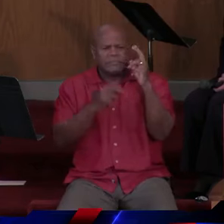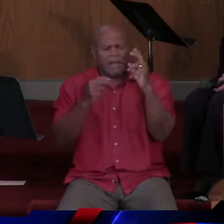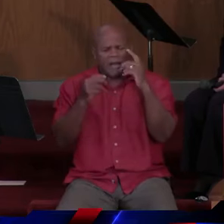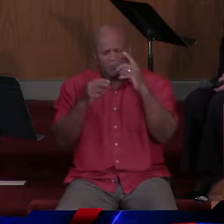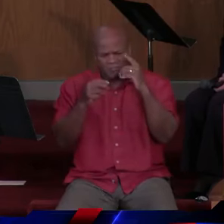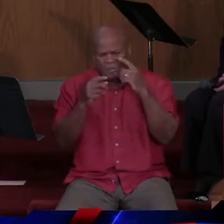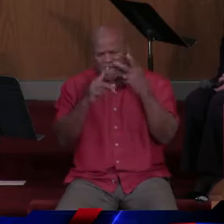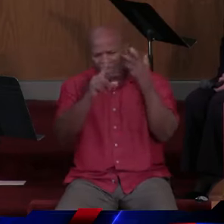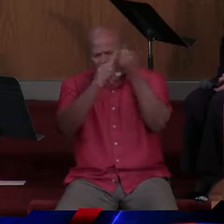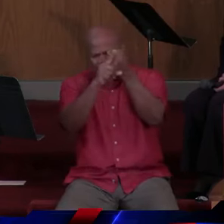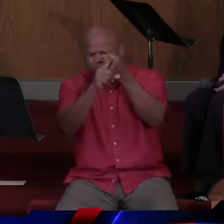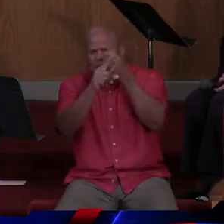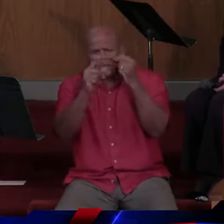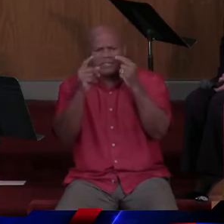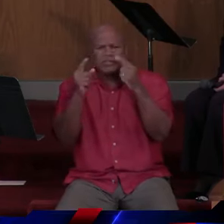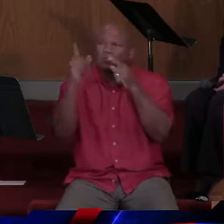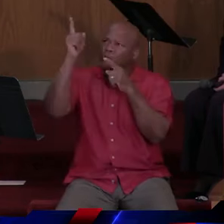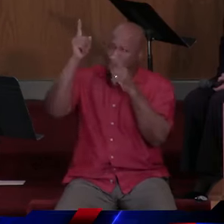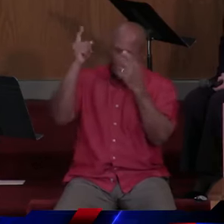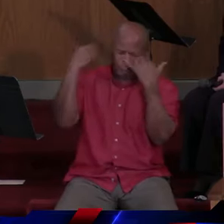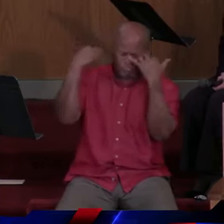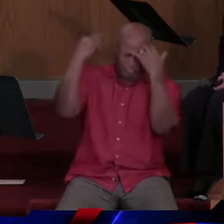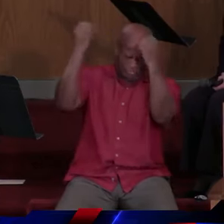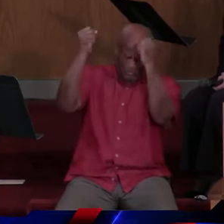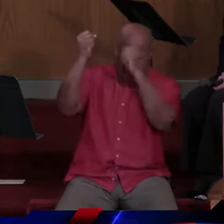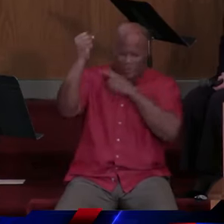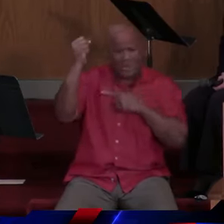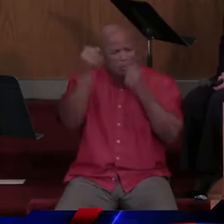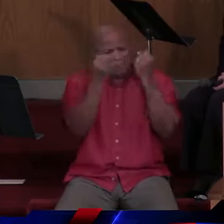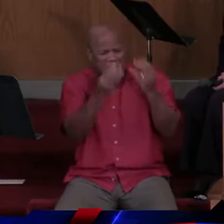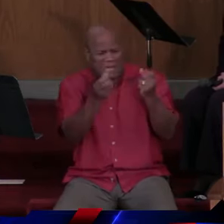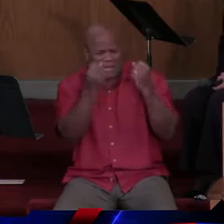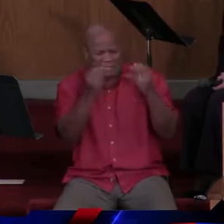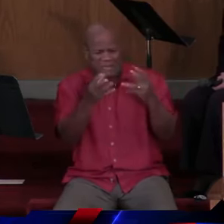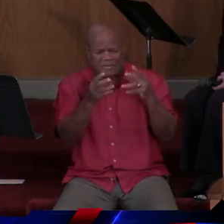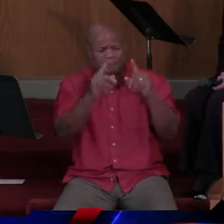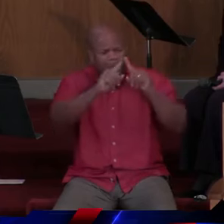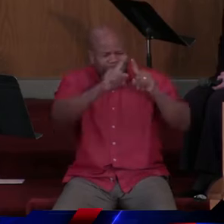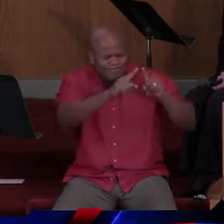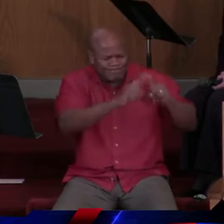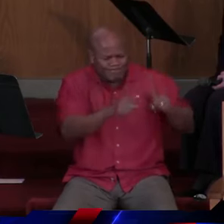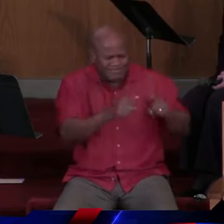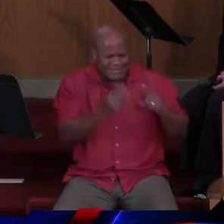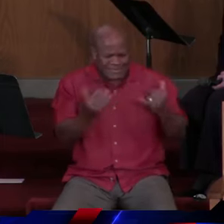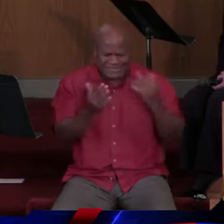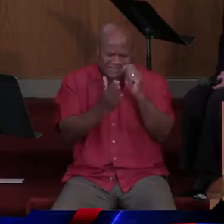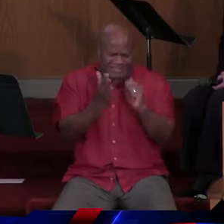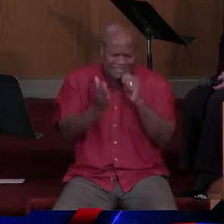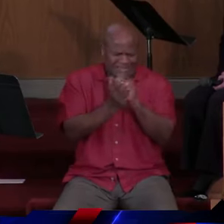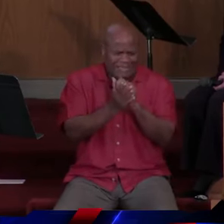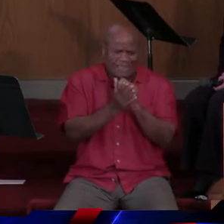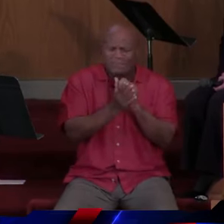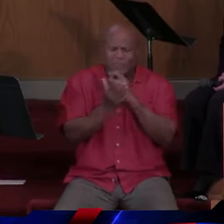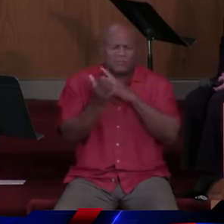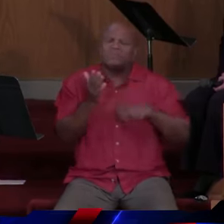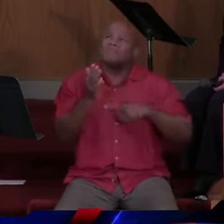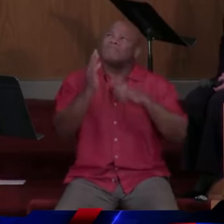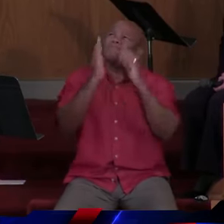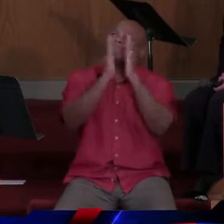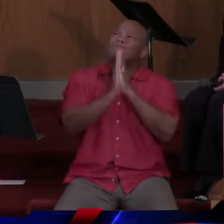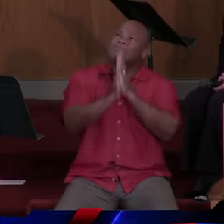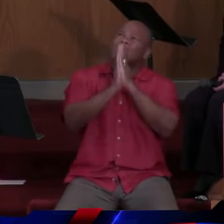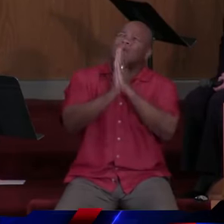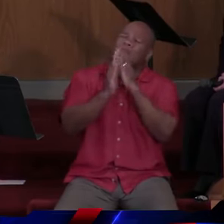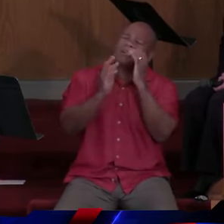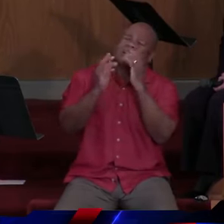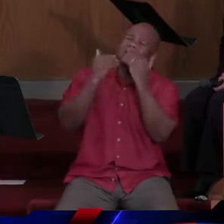prayer, God, that we've yet seen. We thank you, God, for this time, this season, God. We thank you for your word, God, that